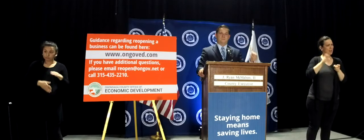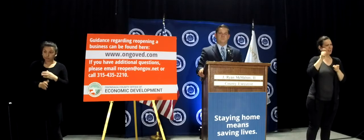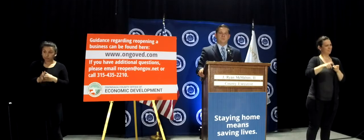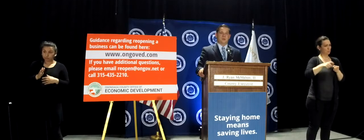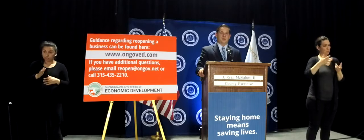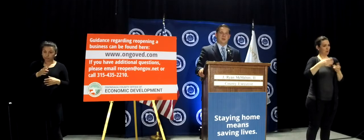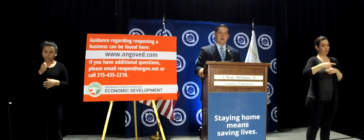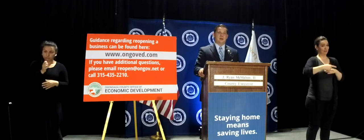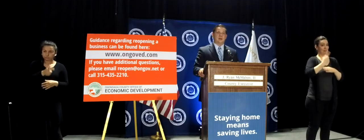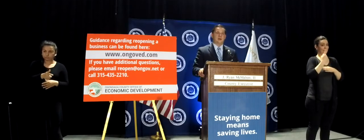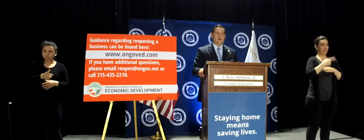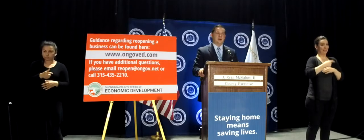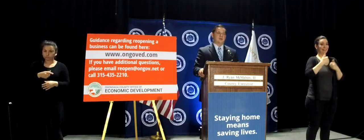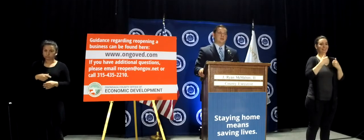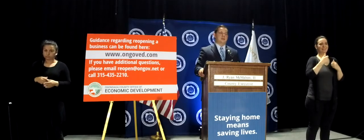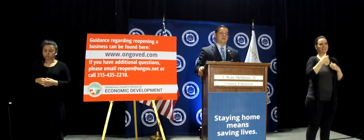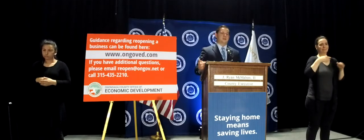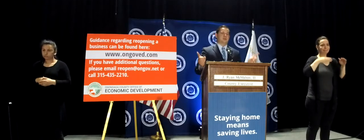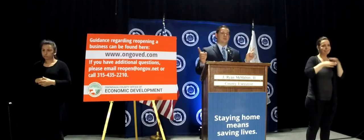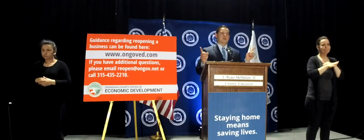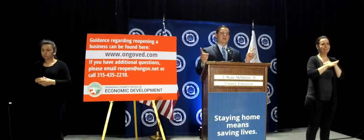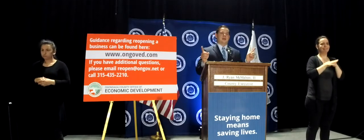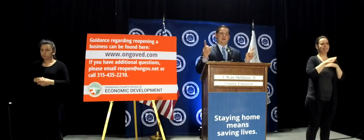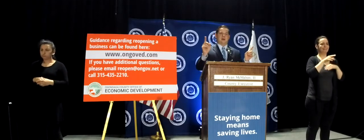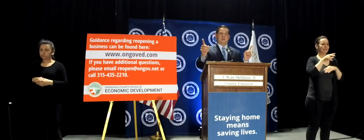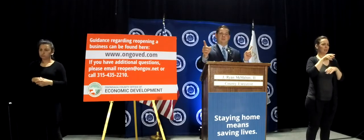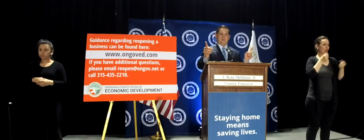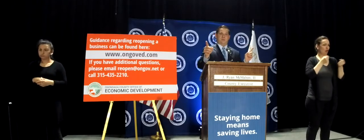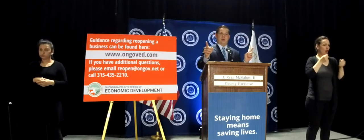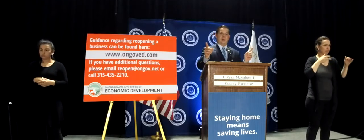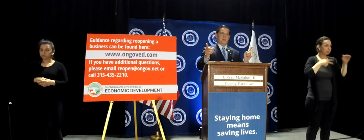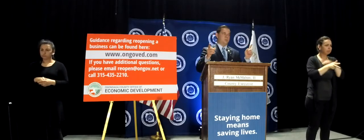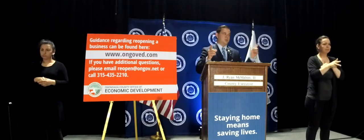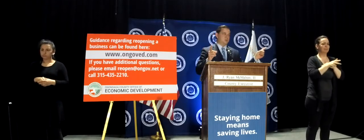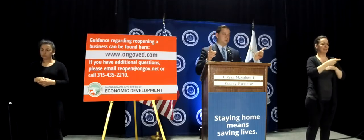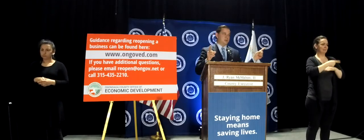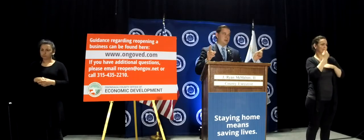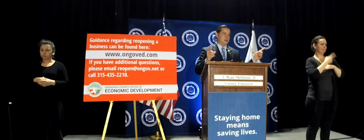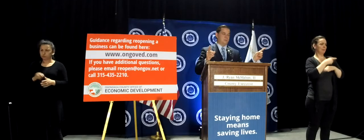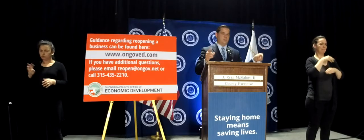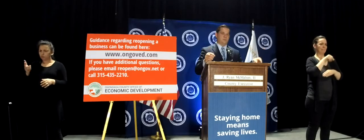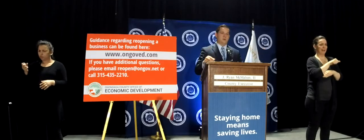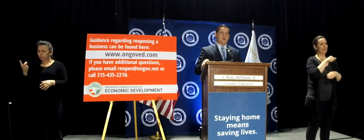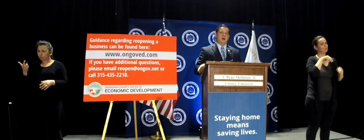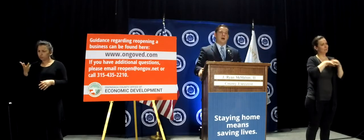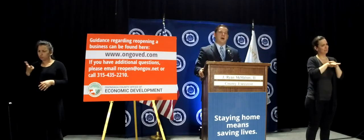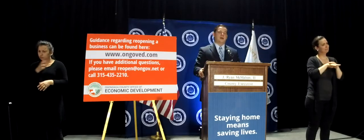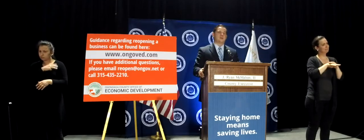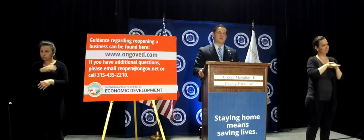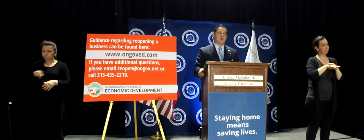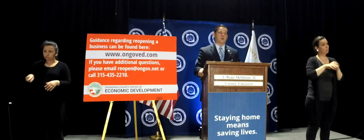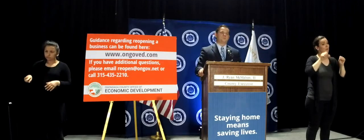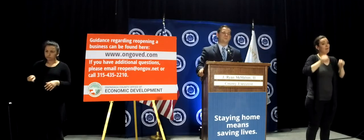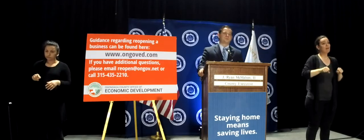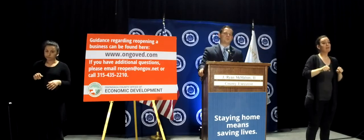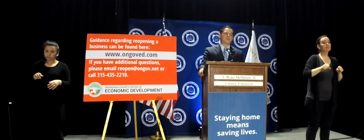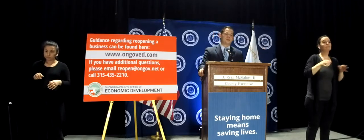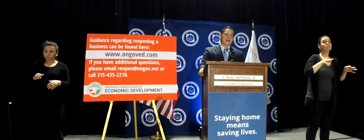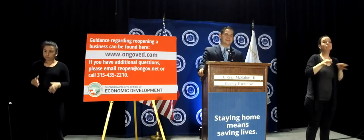gatekeeper. And then you can easily communicate how many people are on the beach with the gatekeeper. And